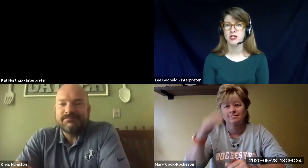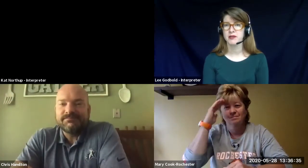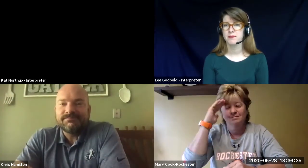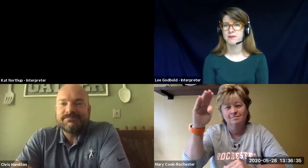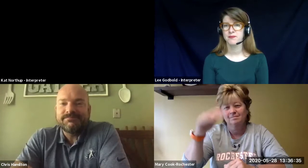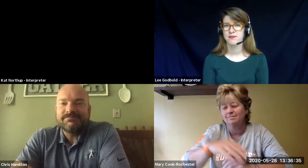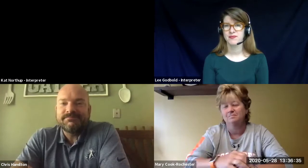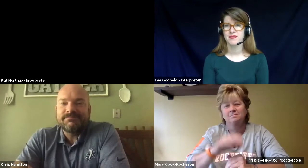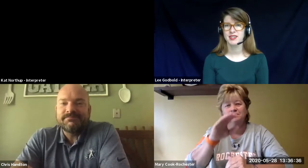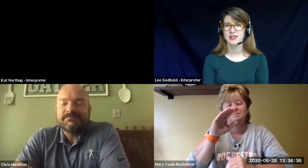Mary. Hello.